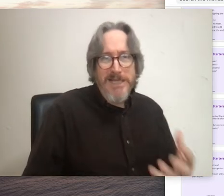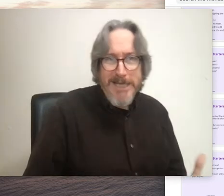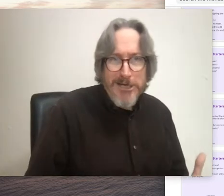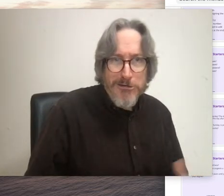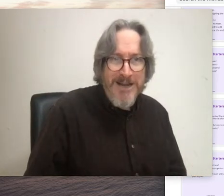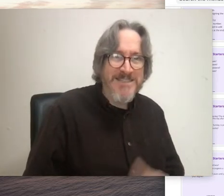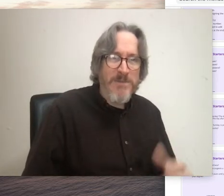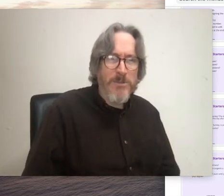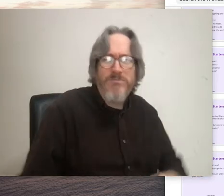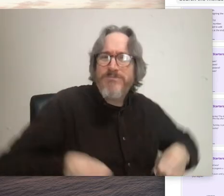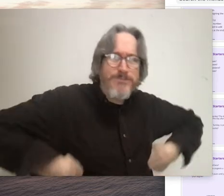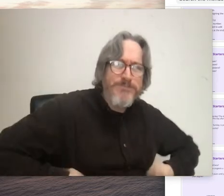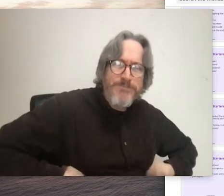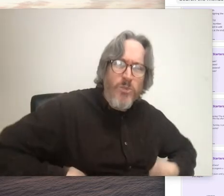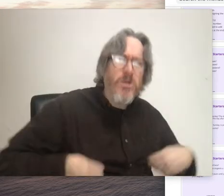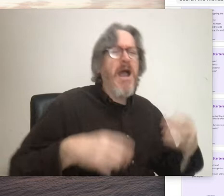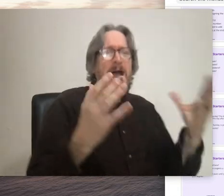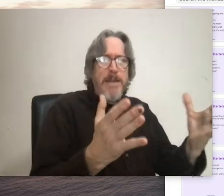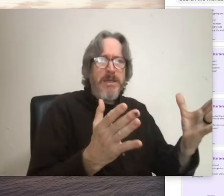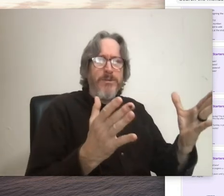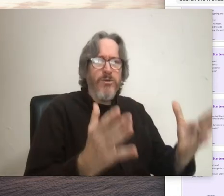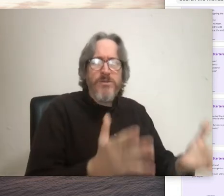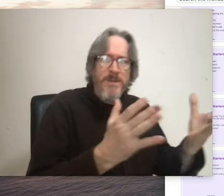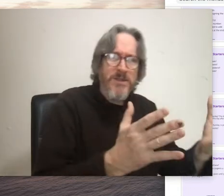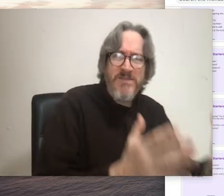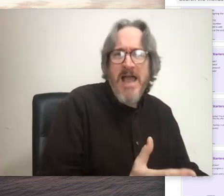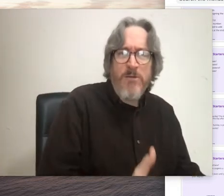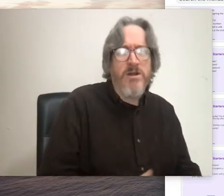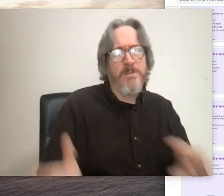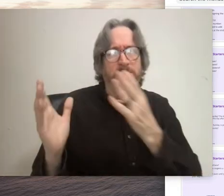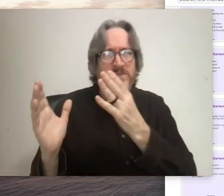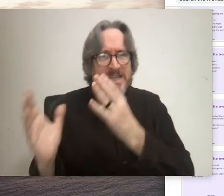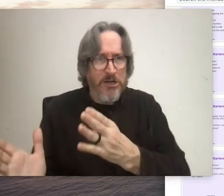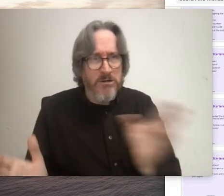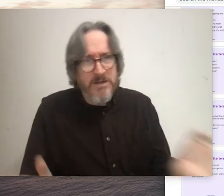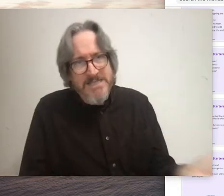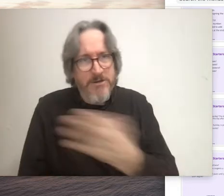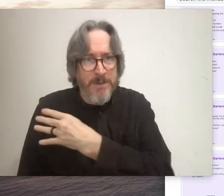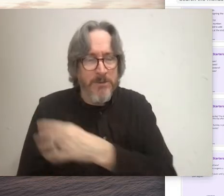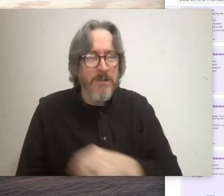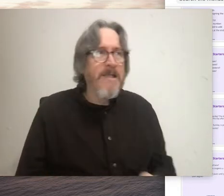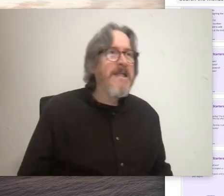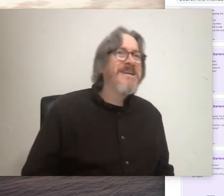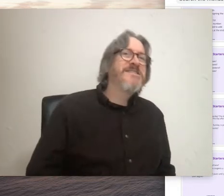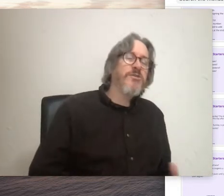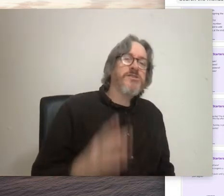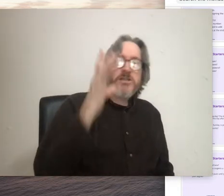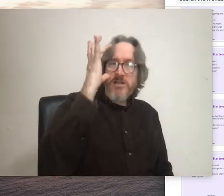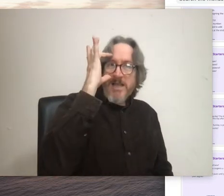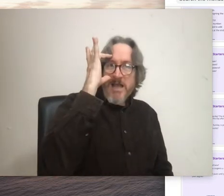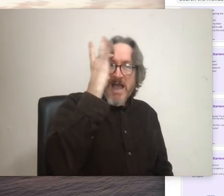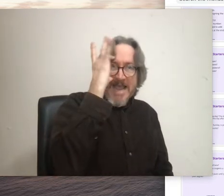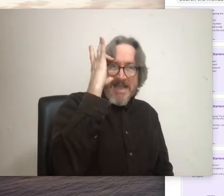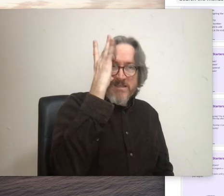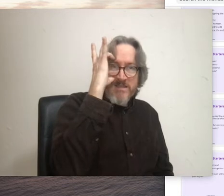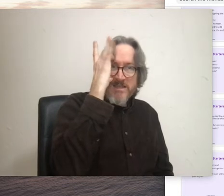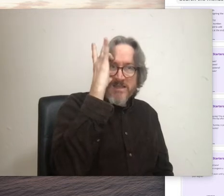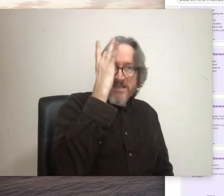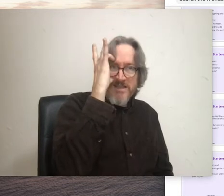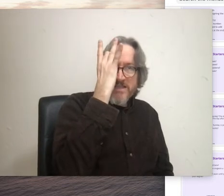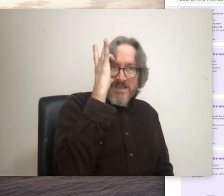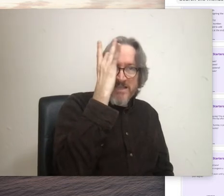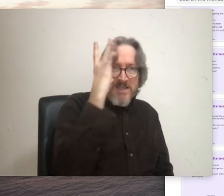deals with the ear, and deaf people go, we're eye people. We're the people of the eye. We're not the people of the ear. That's hearing people. So there's like Eyeth.